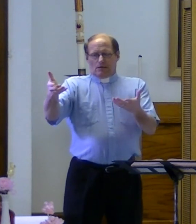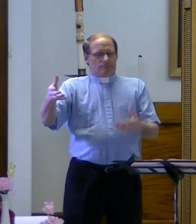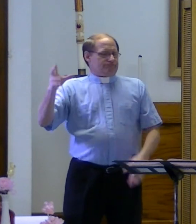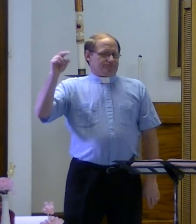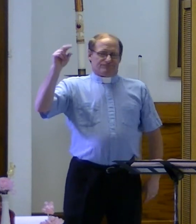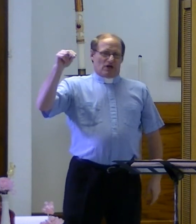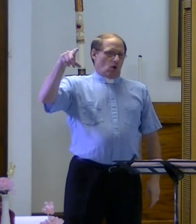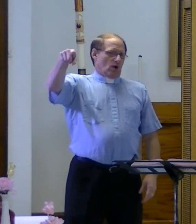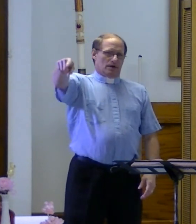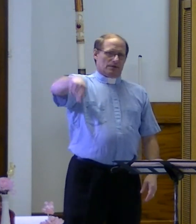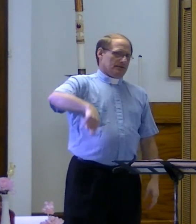no.